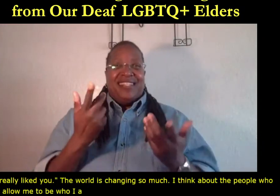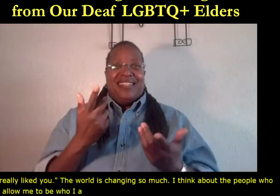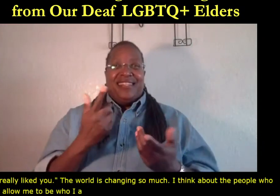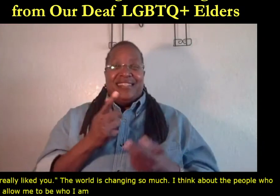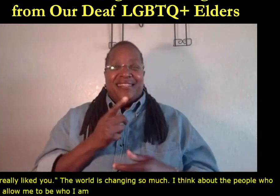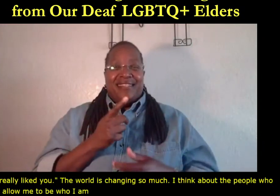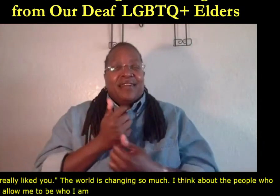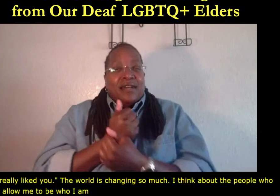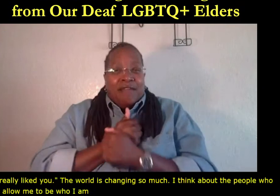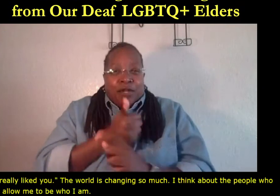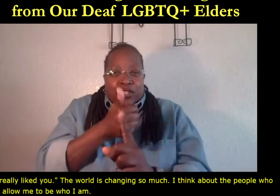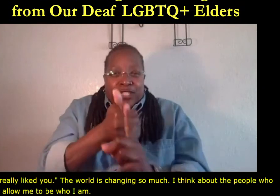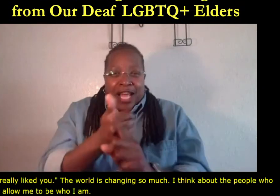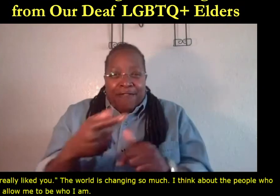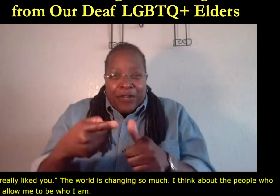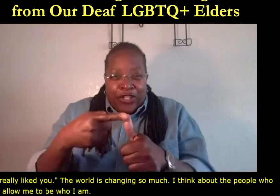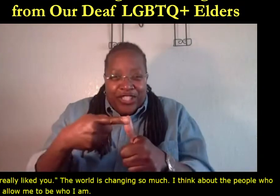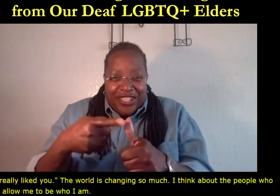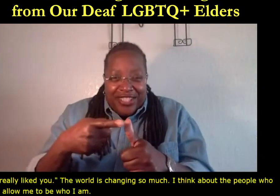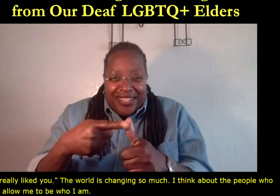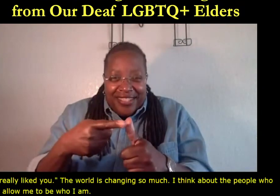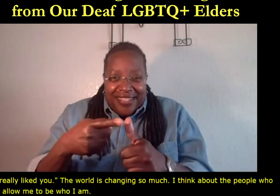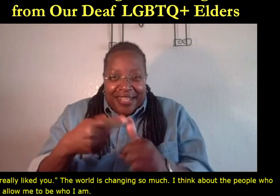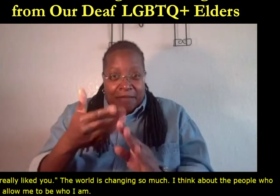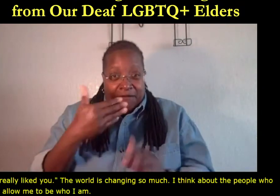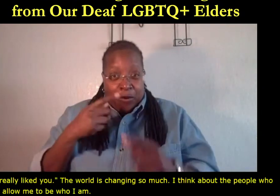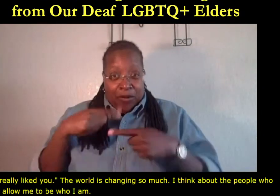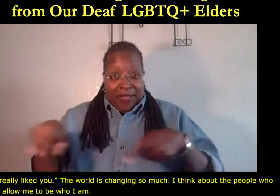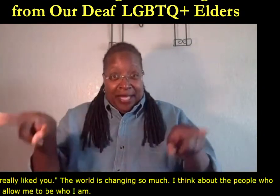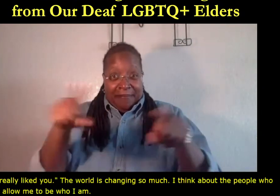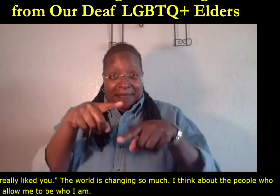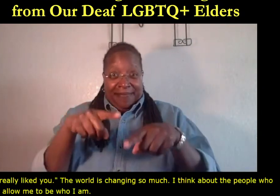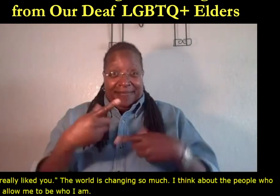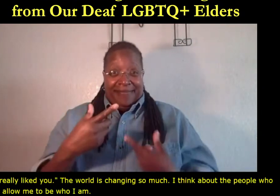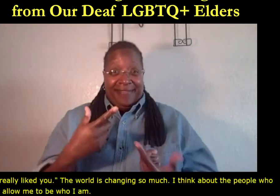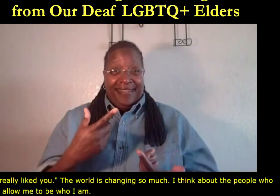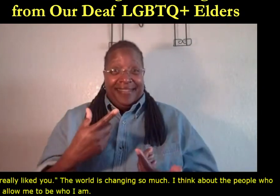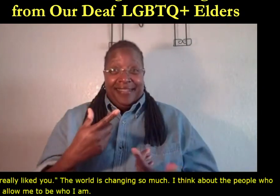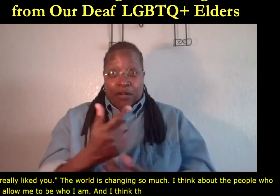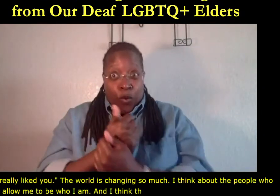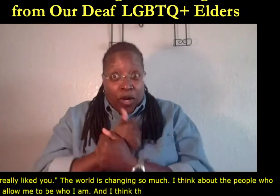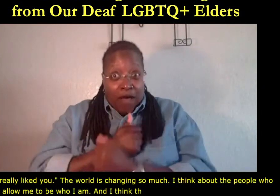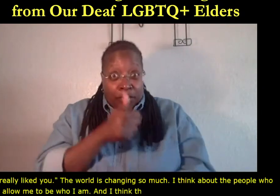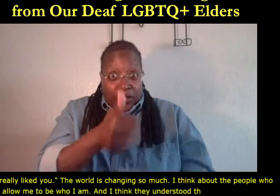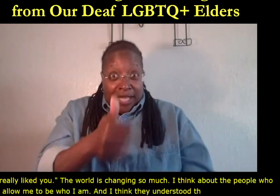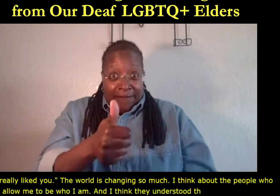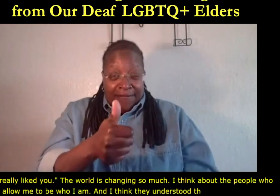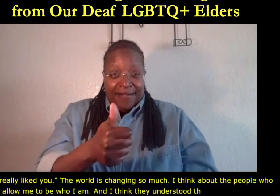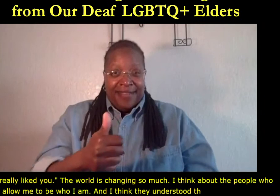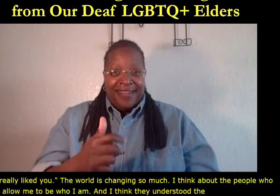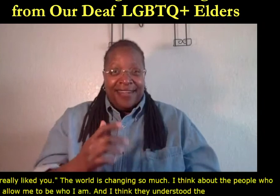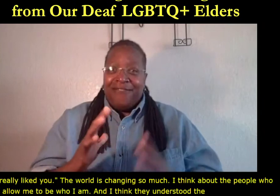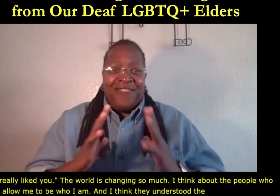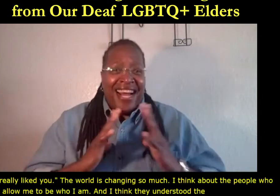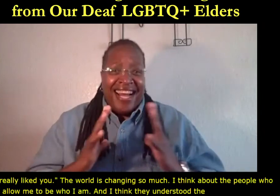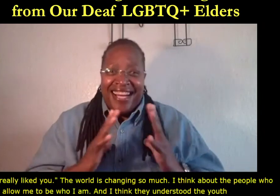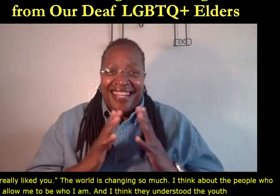we needed we needed them to we need to educate them love yourself first before others if you love yourself